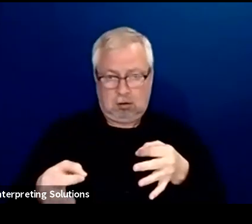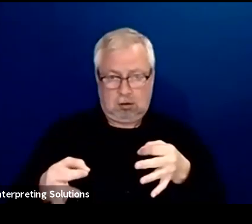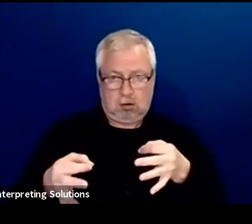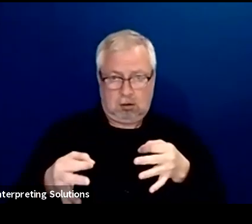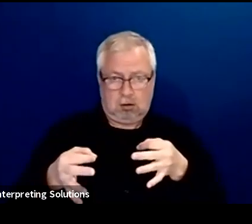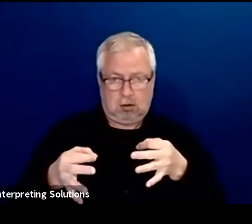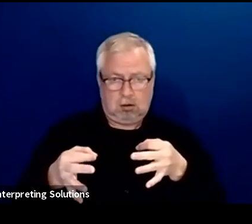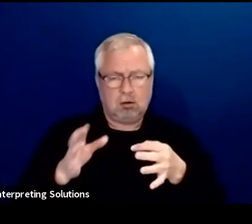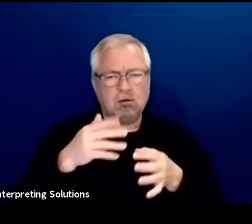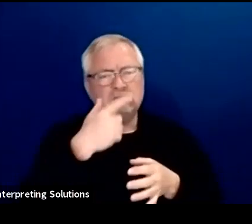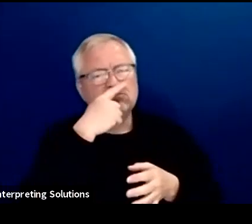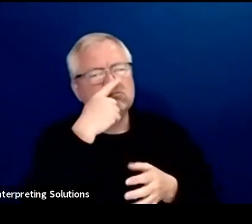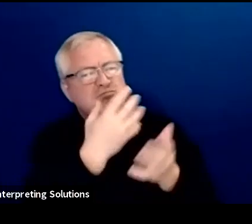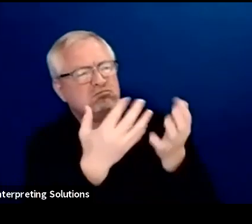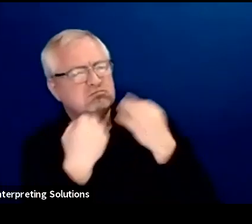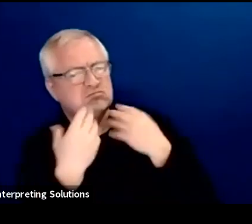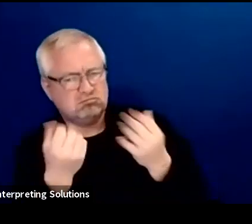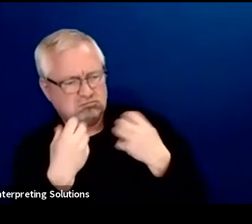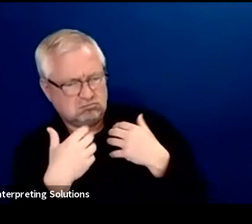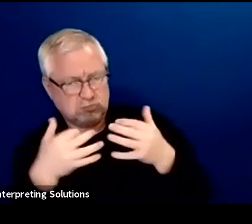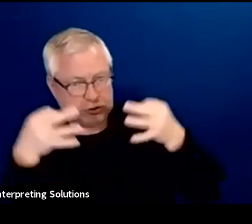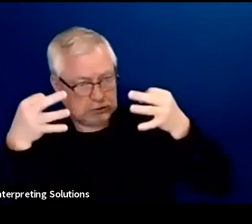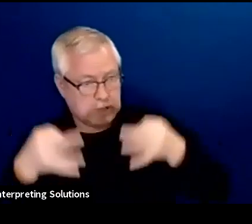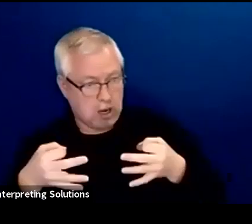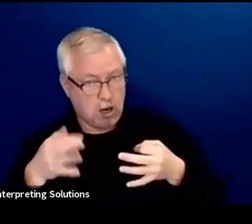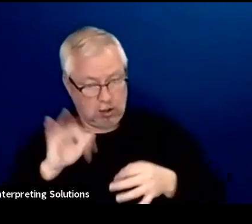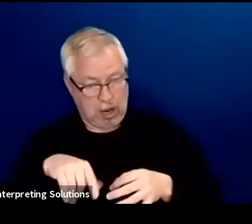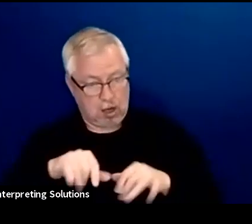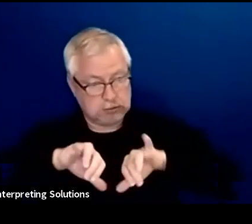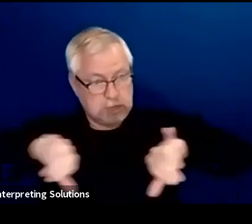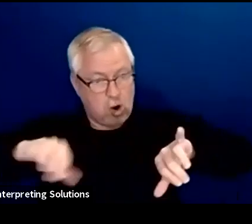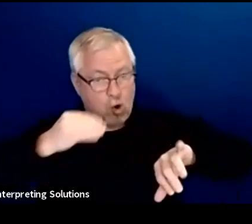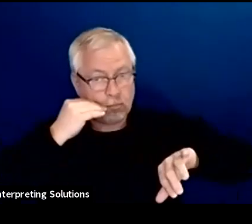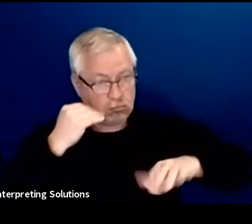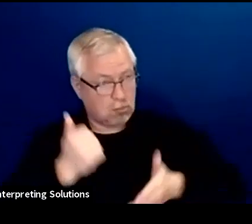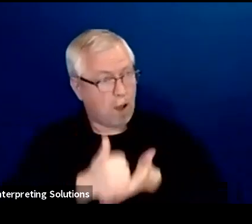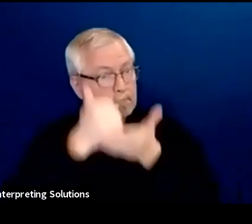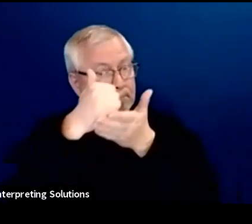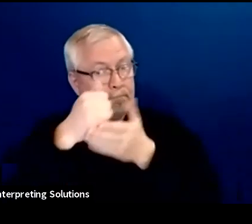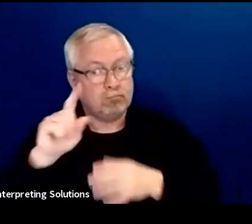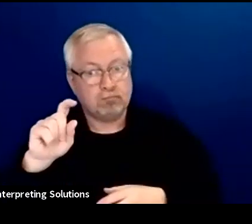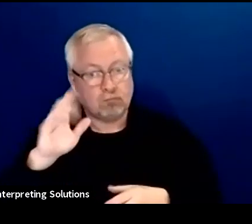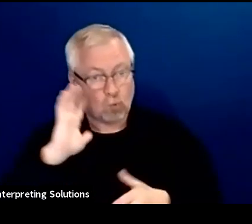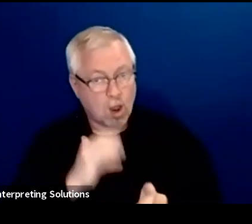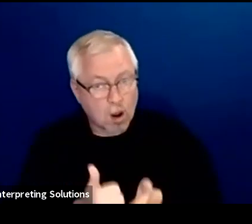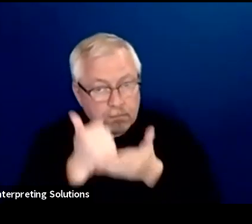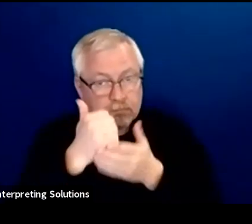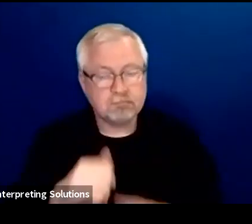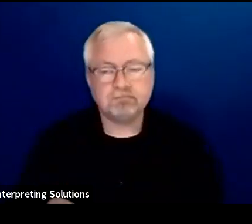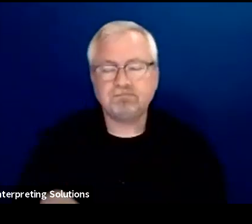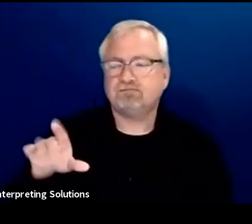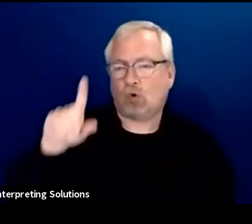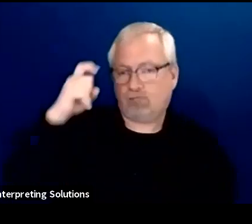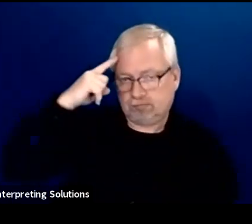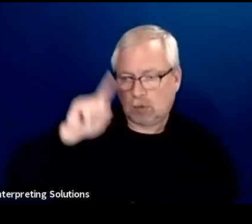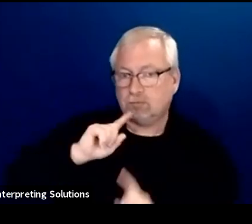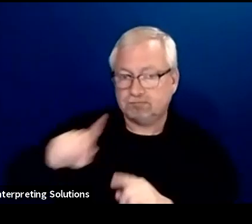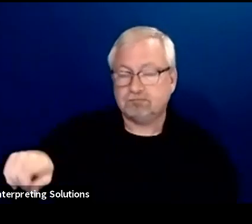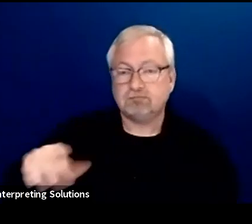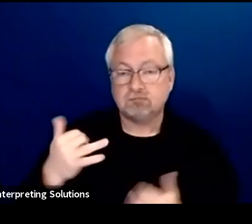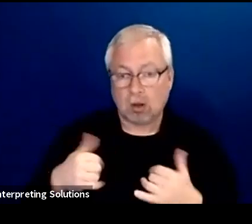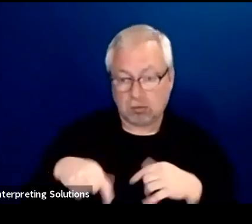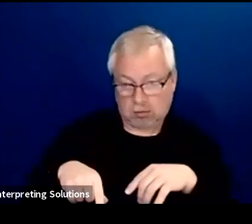wouldn't you just keep it going? No, that's a great question. And it is for the most part, not perfectly. I mean, your people always tell me, and I appreciate people who say, hey,